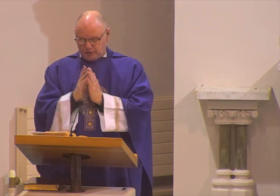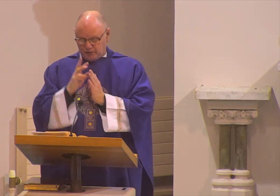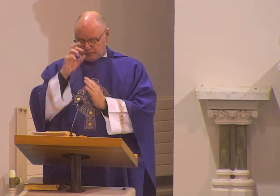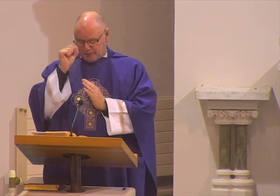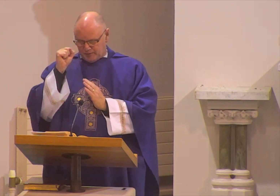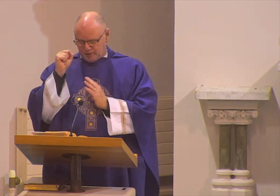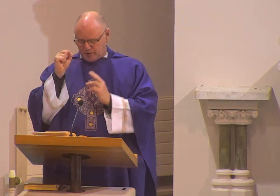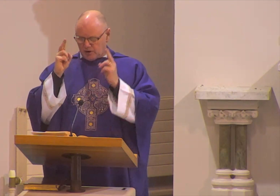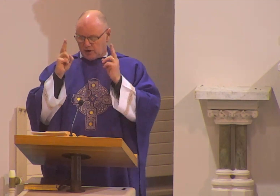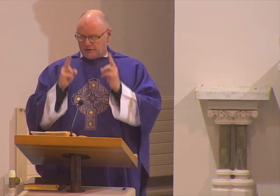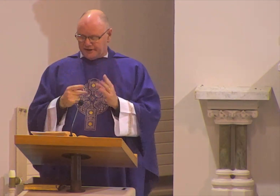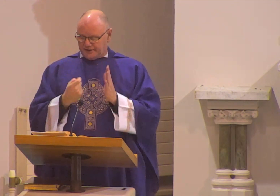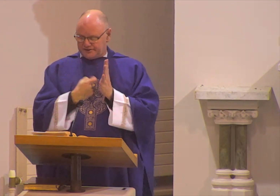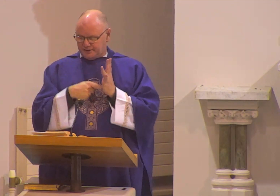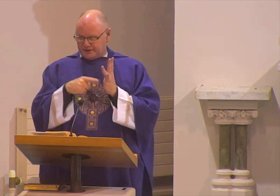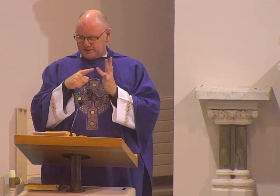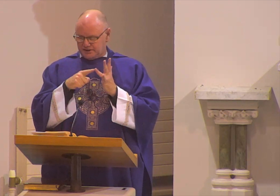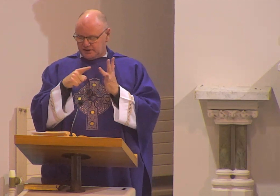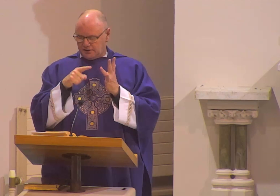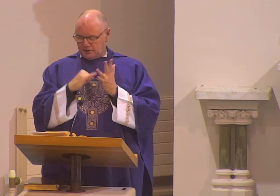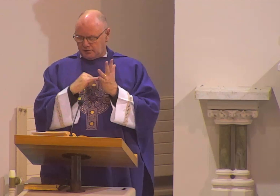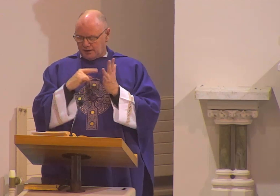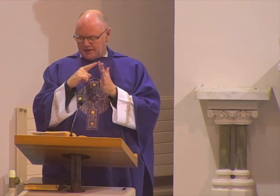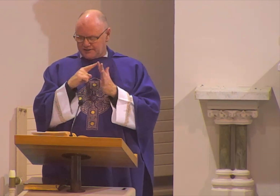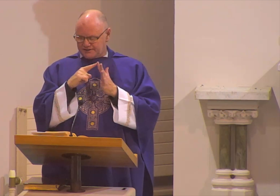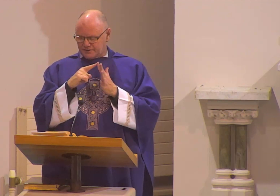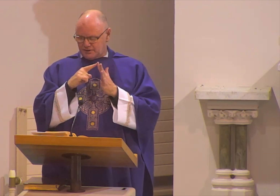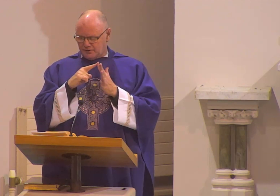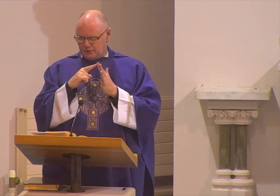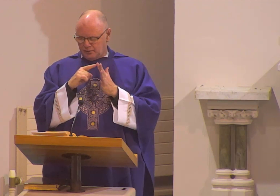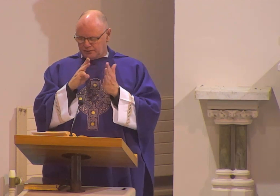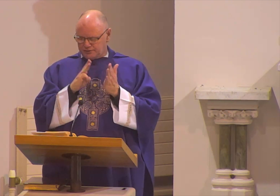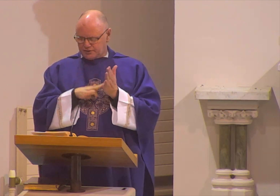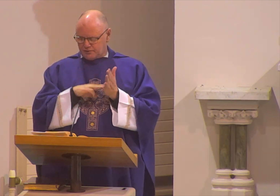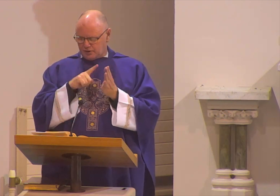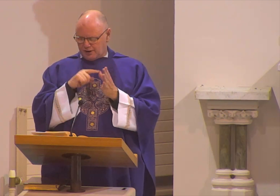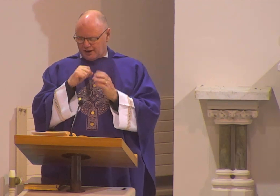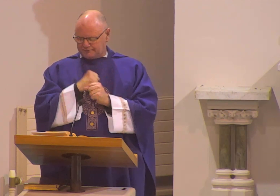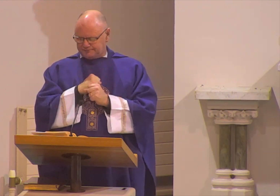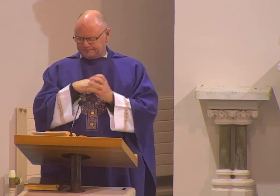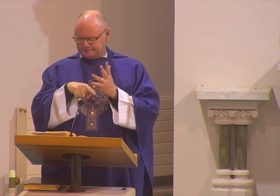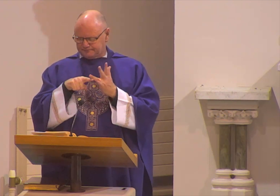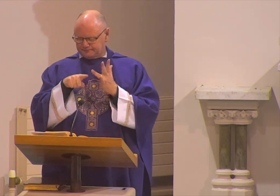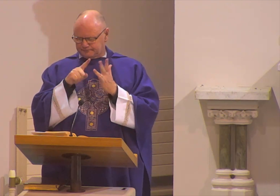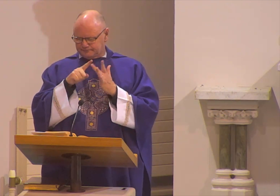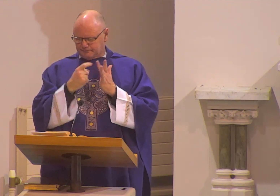And we remember our dead, especially in our Mass, Rose McGuire.